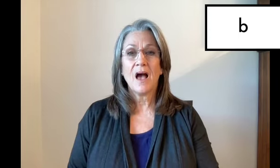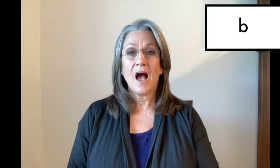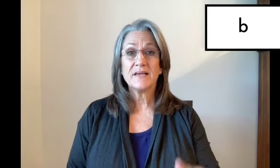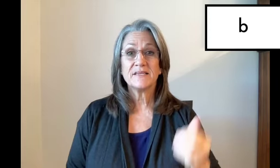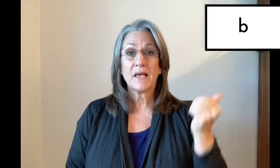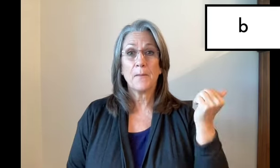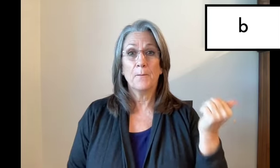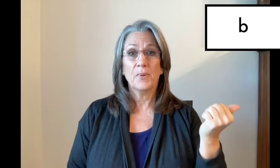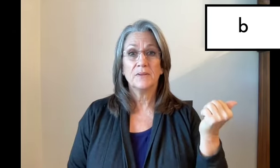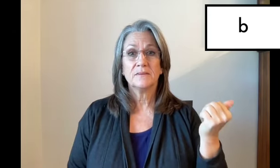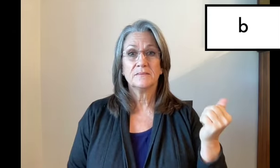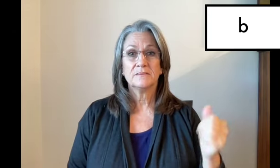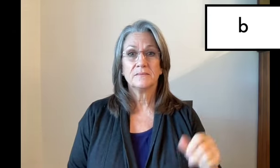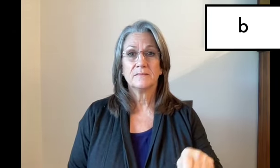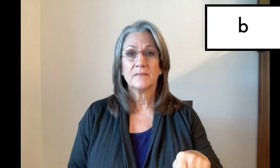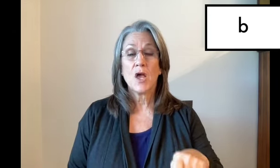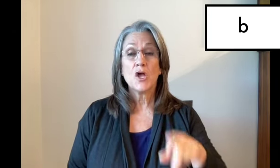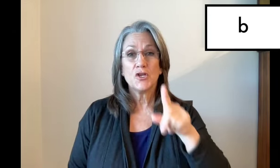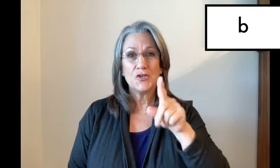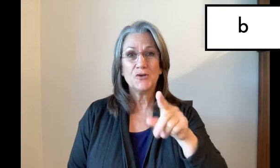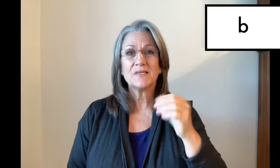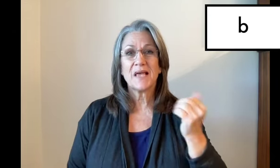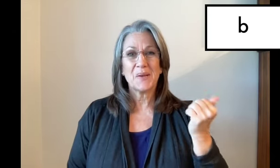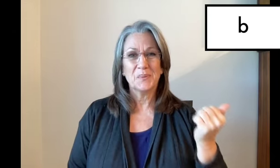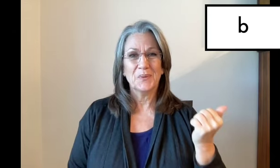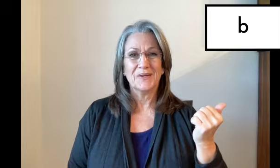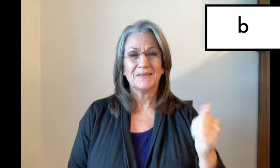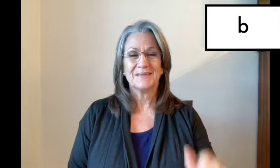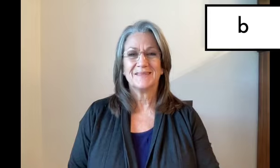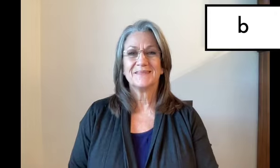I say b. You say b.